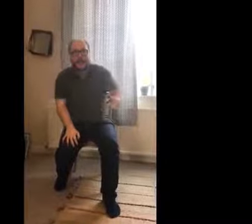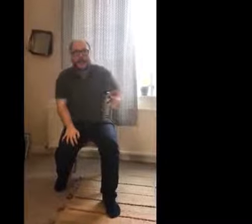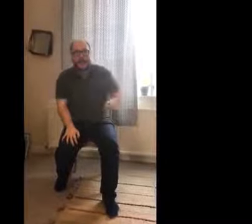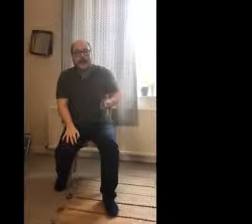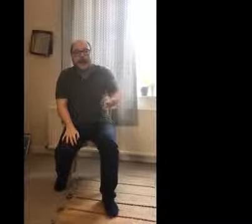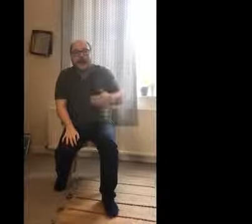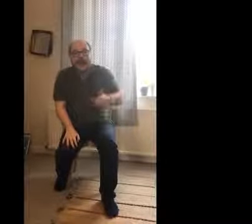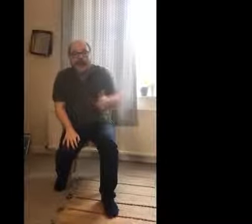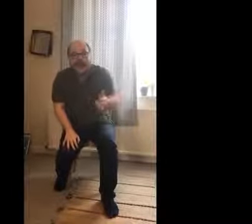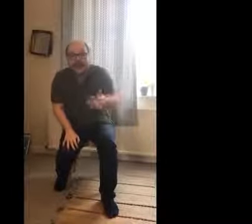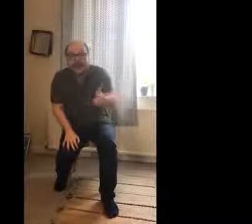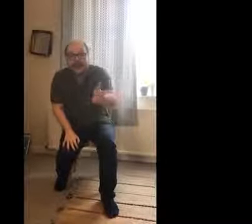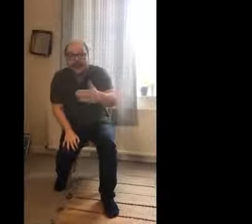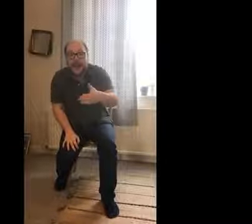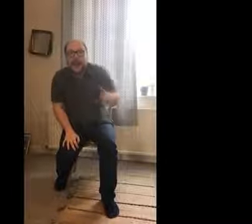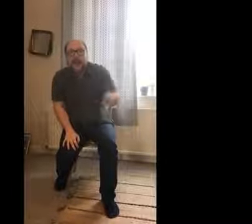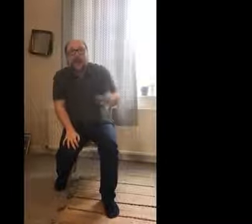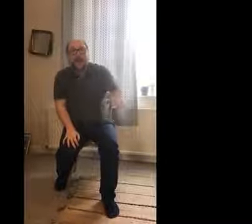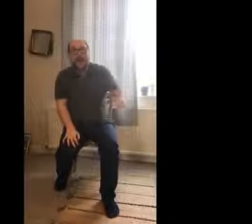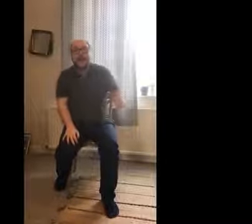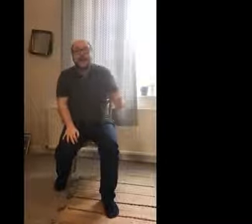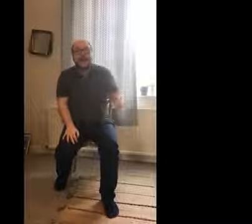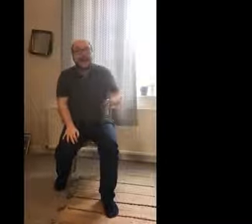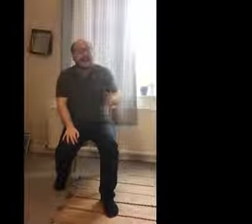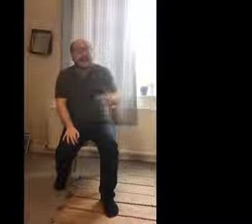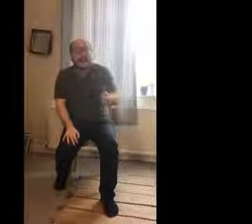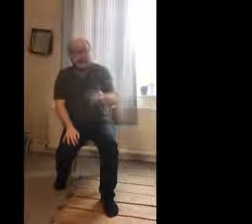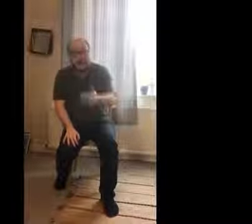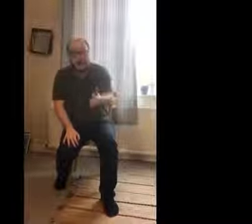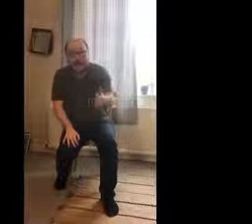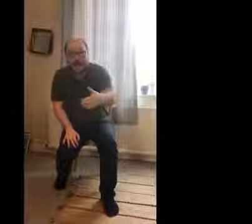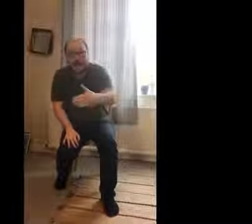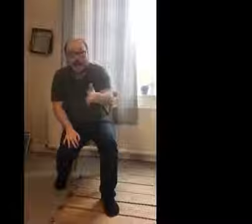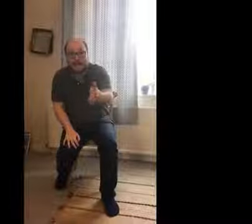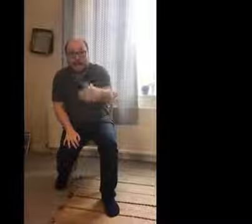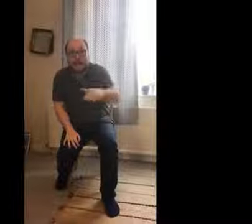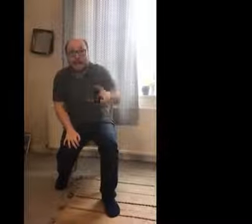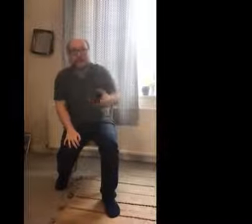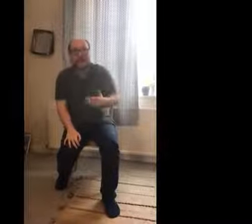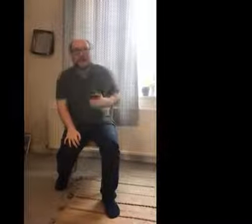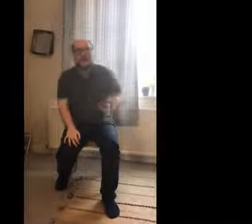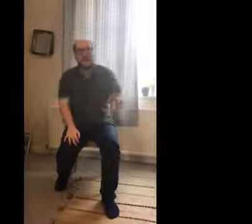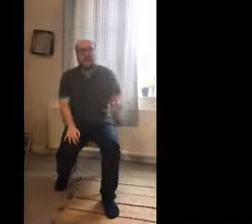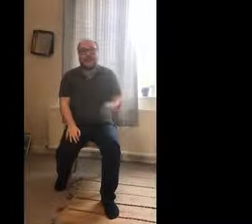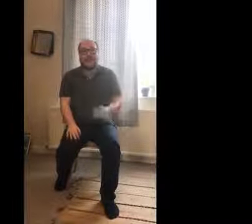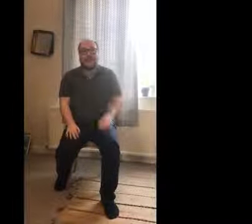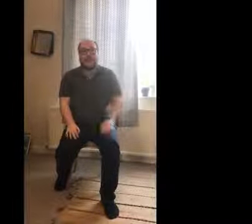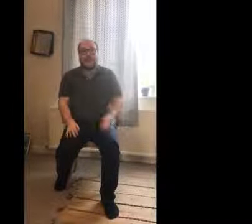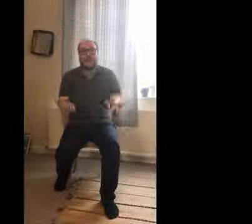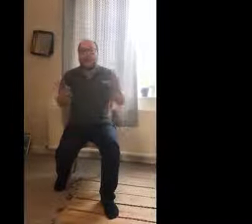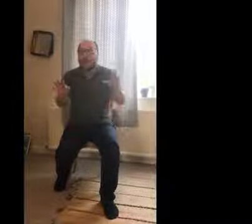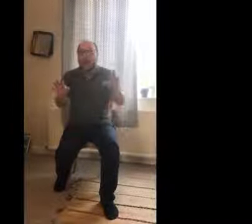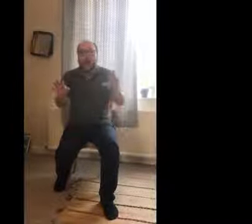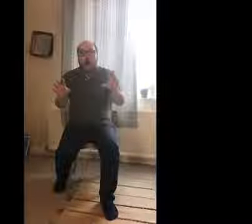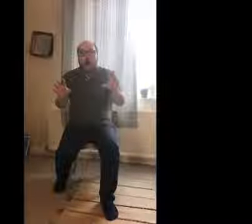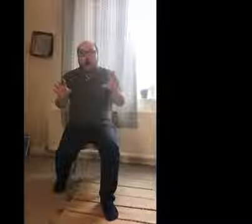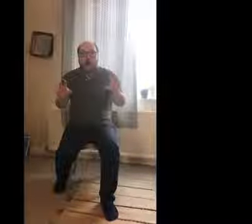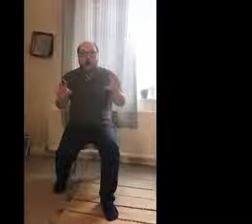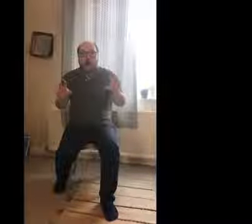A snake is very wiggly, he couldn't be anything else. Good job. A crocodile.